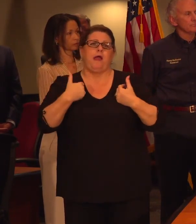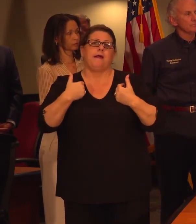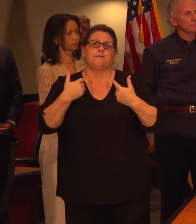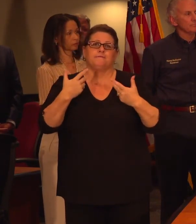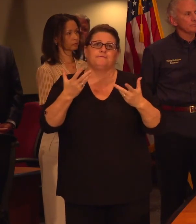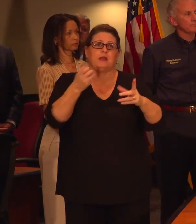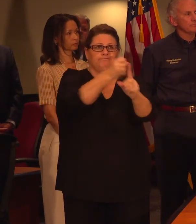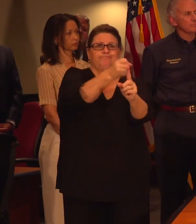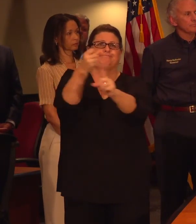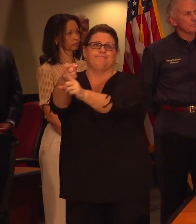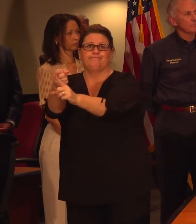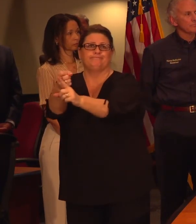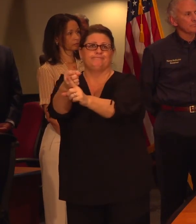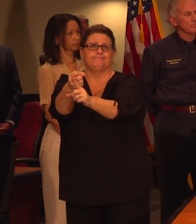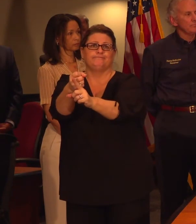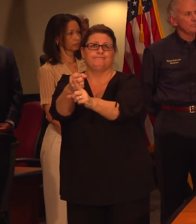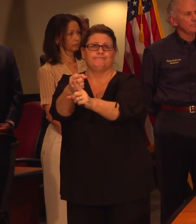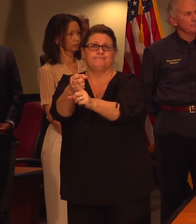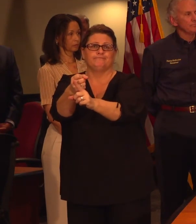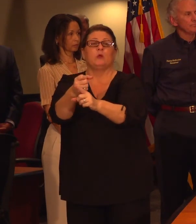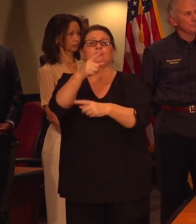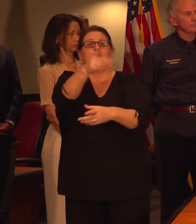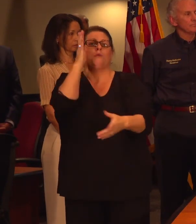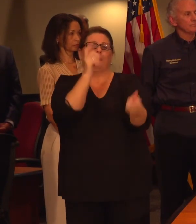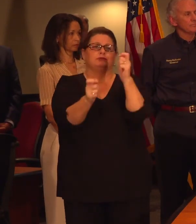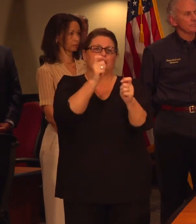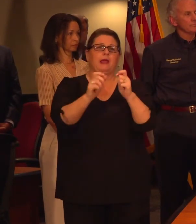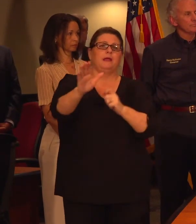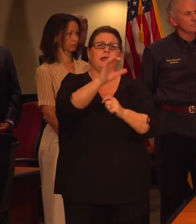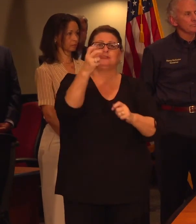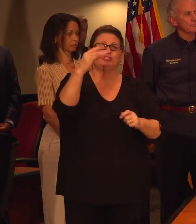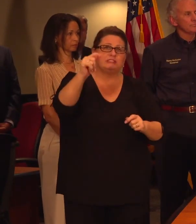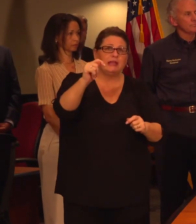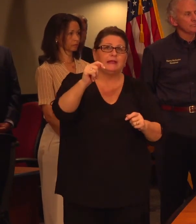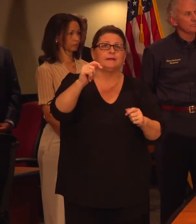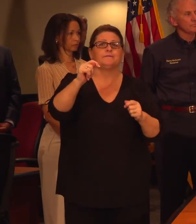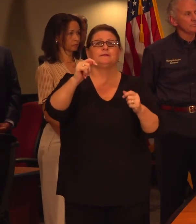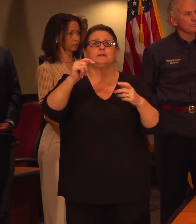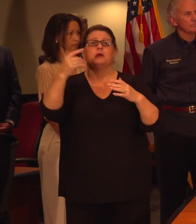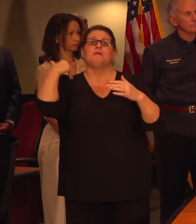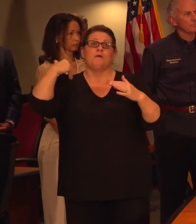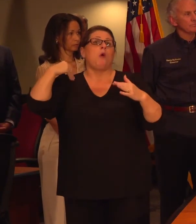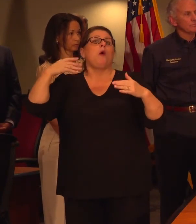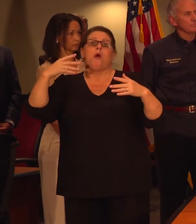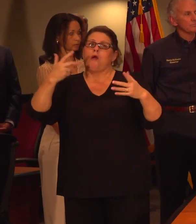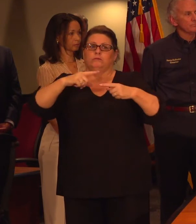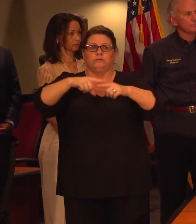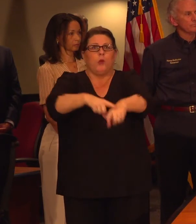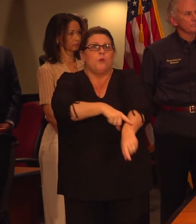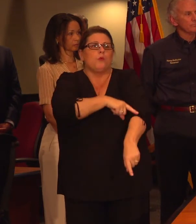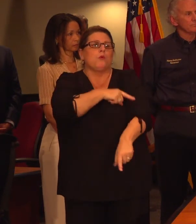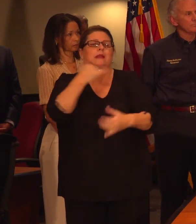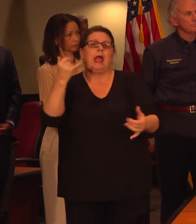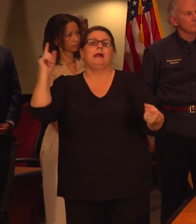been affected in that the number of shifts they may be covering in the last 3 weeks has greatly decreased. Now, that may be okay because